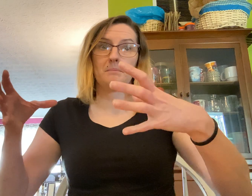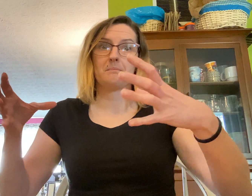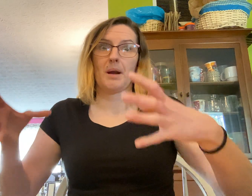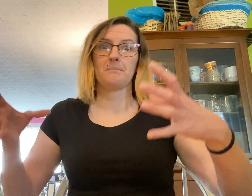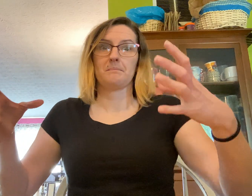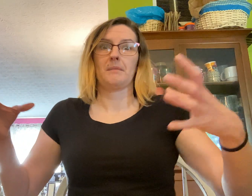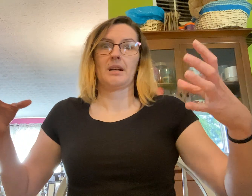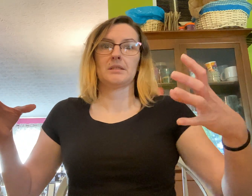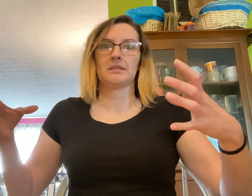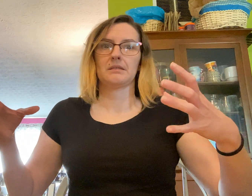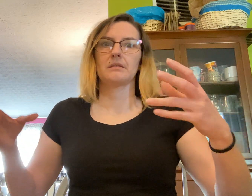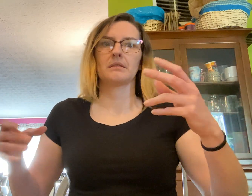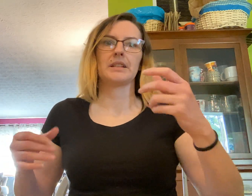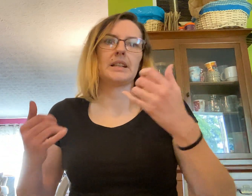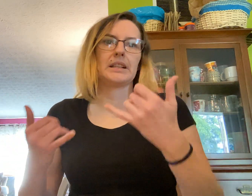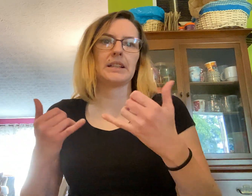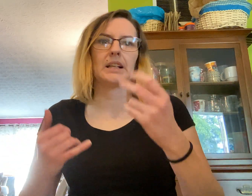we're seeing right now.